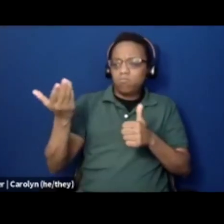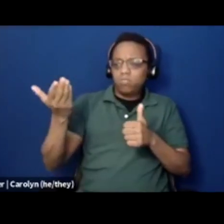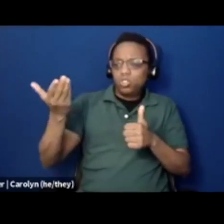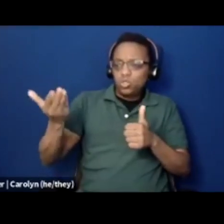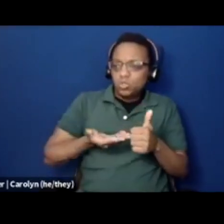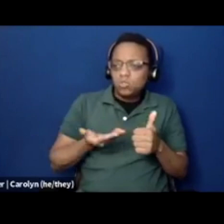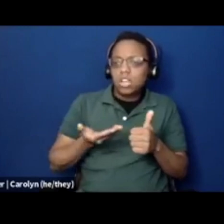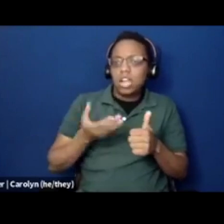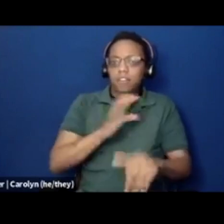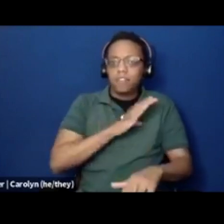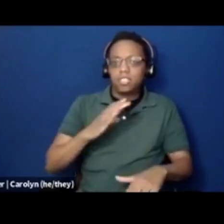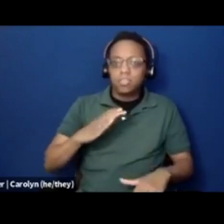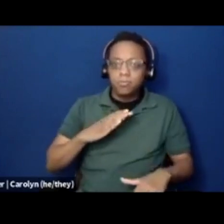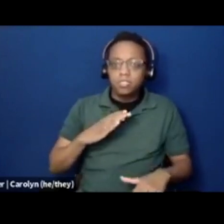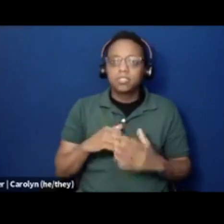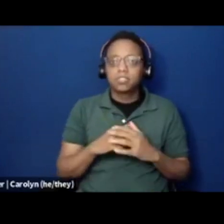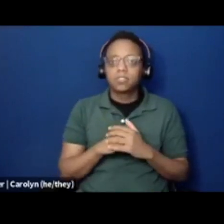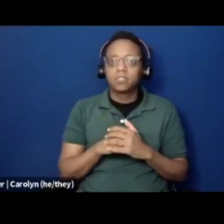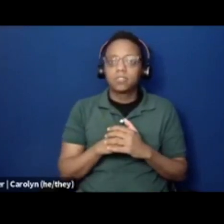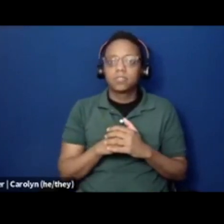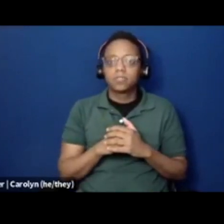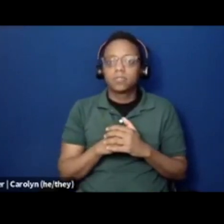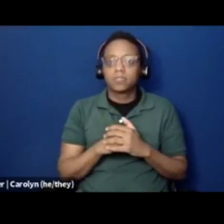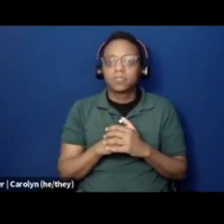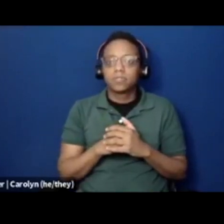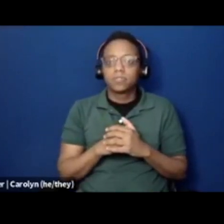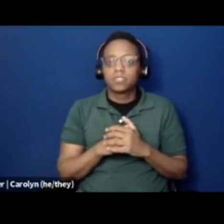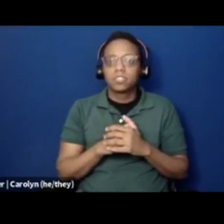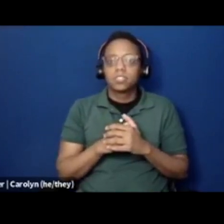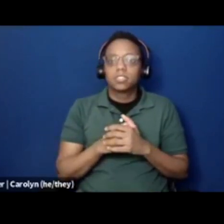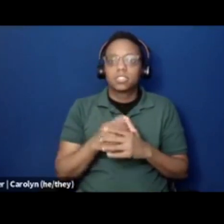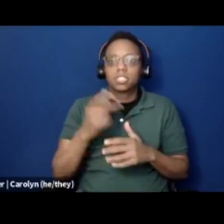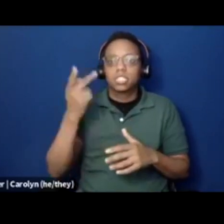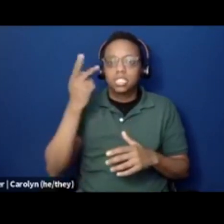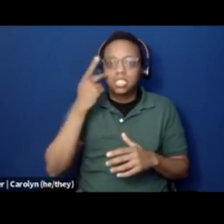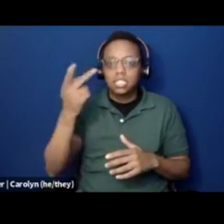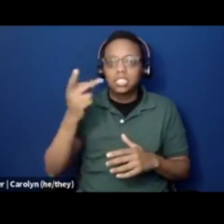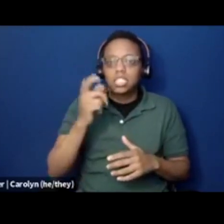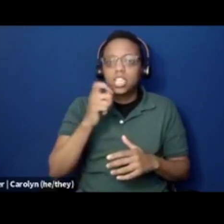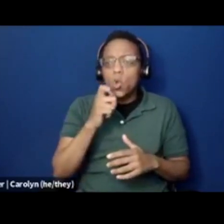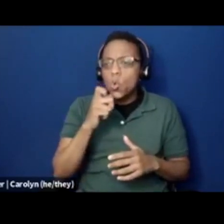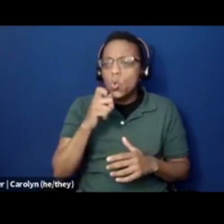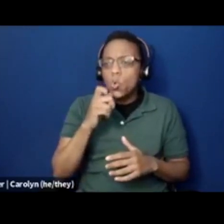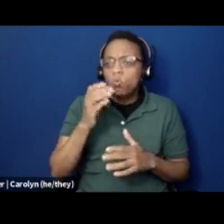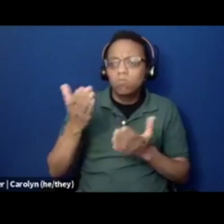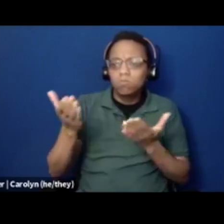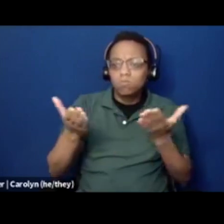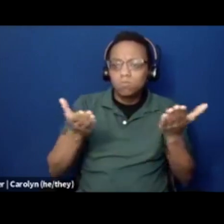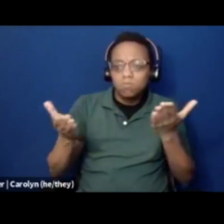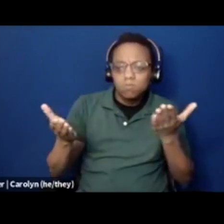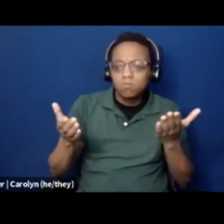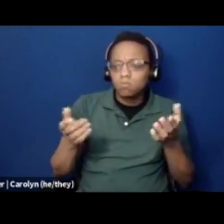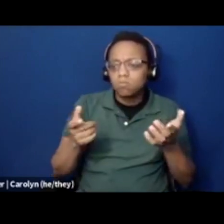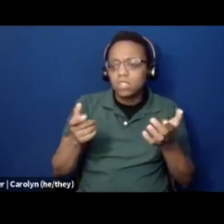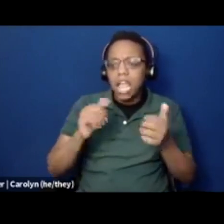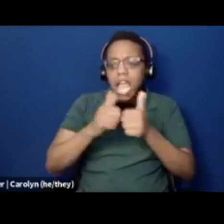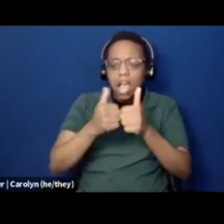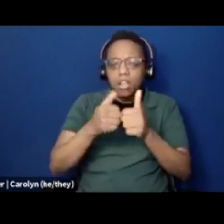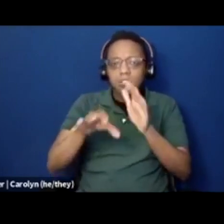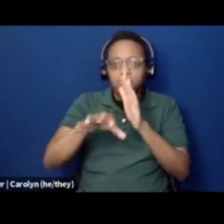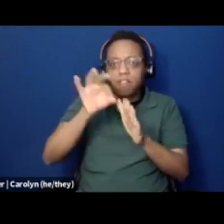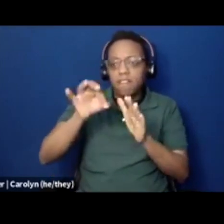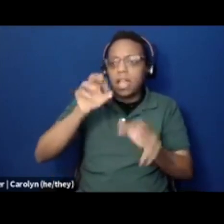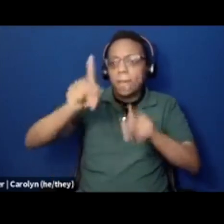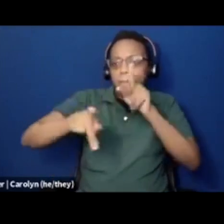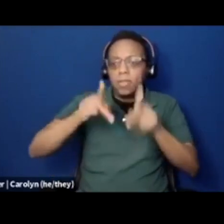always look deep within the margins of who are you going to have on these commissions. And in my opinion, I think